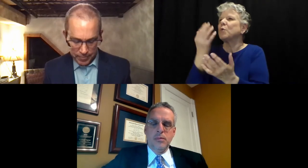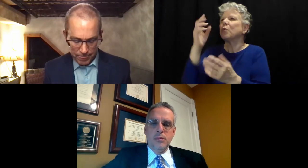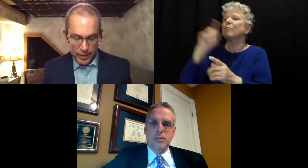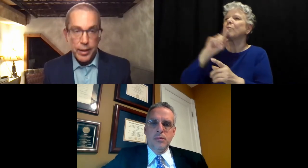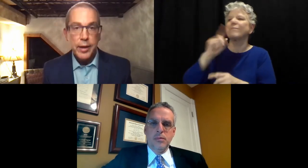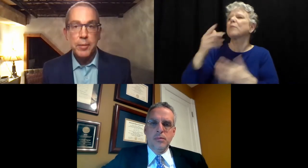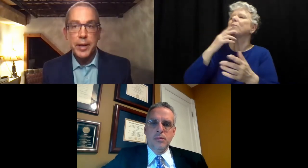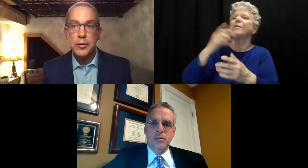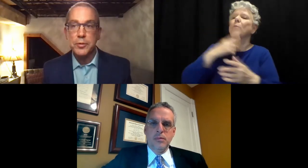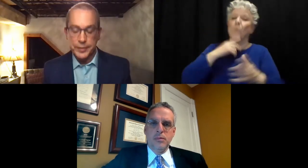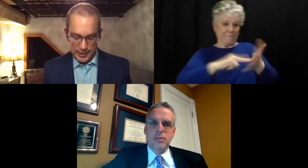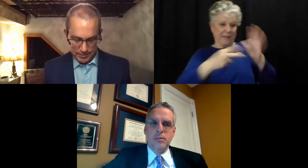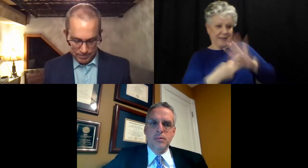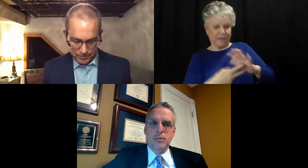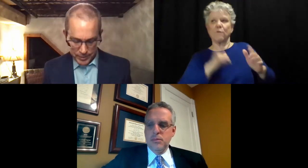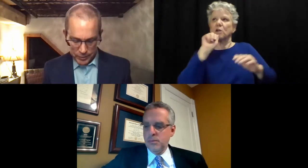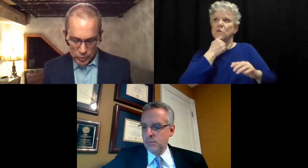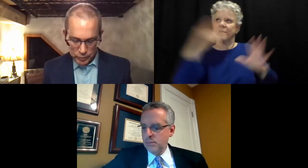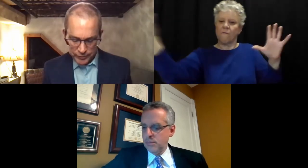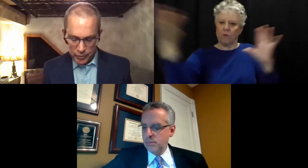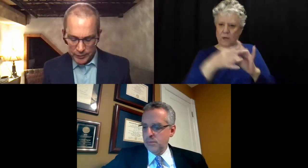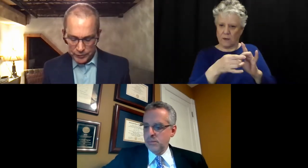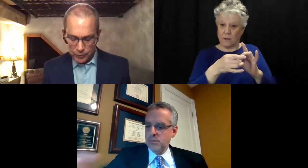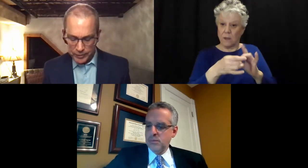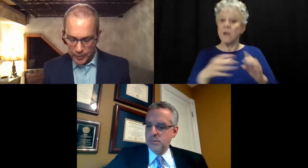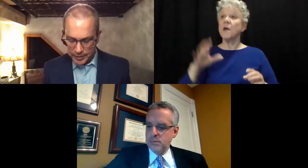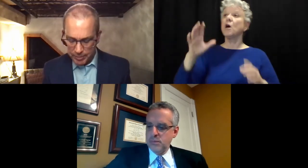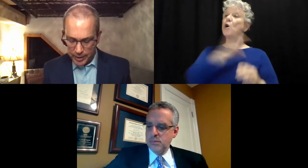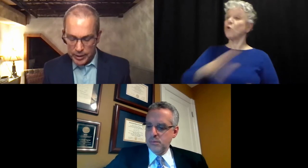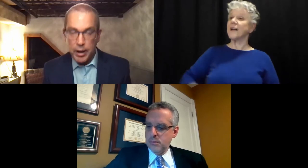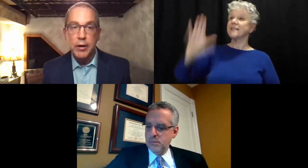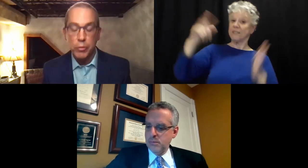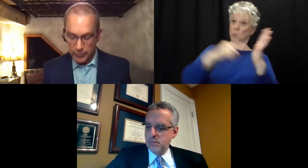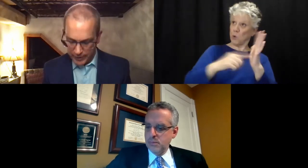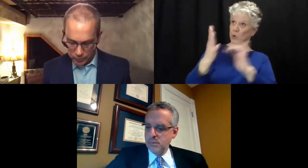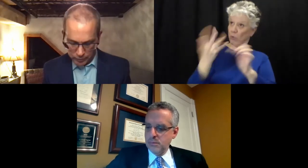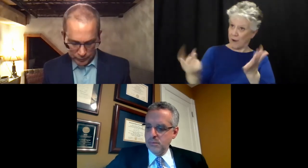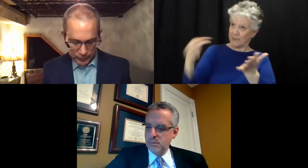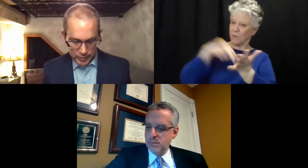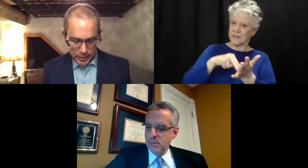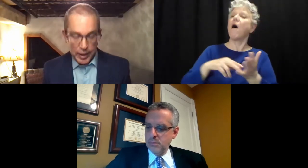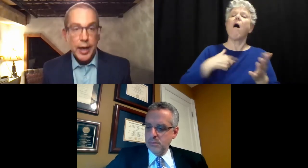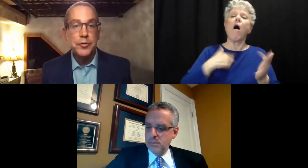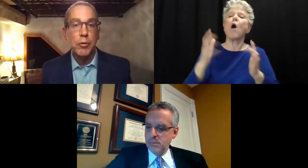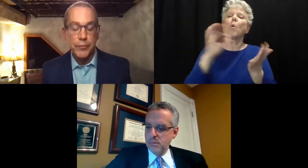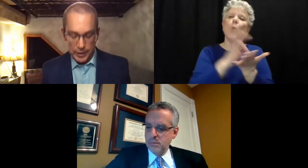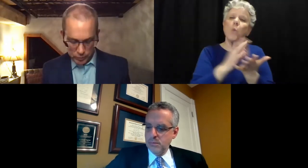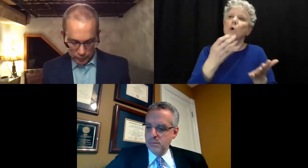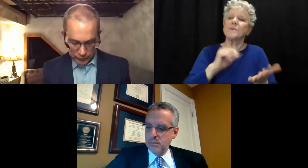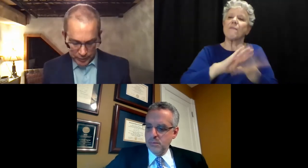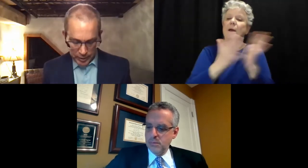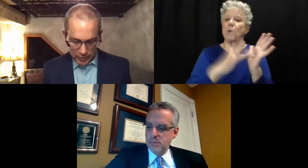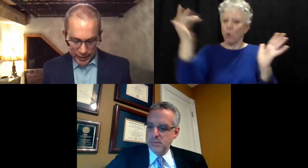suffering. And make no mistake, the wounds of Christ's resurrected body are glorified wounds. As